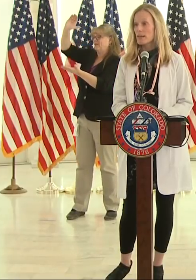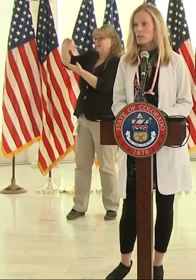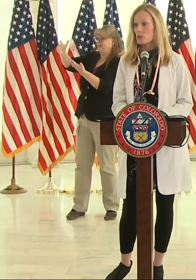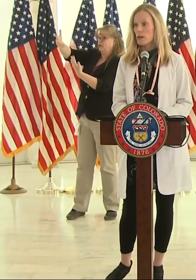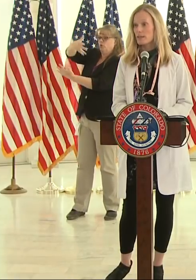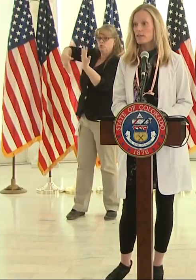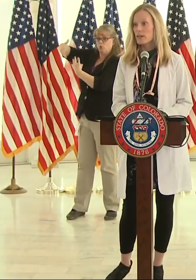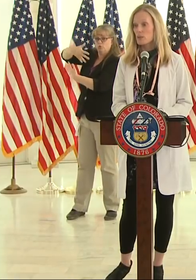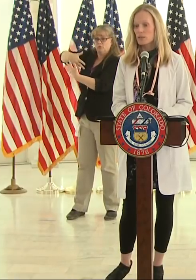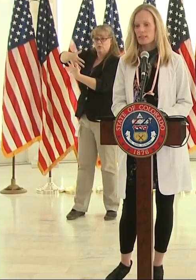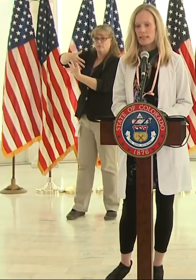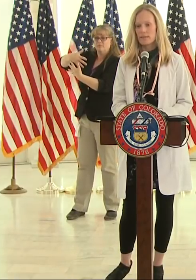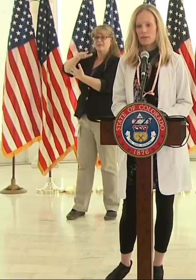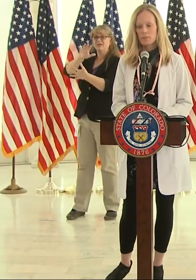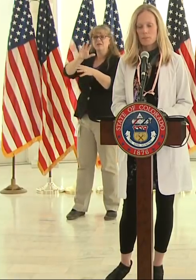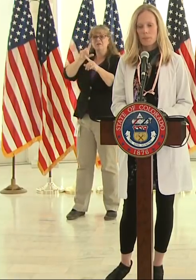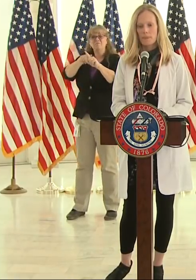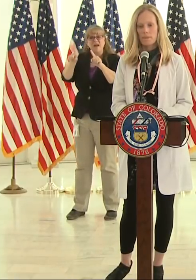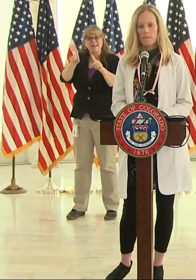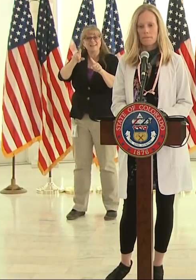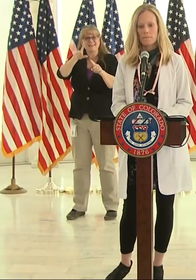number of ICU beds available in the state.